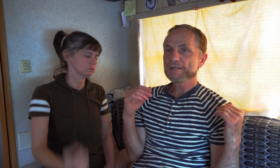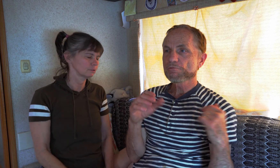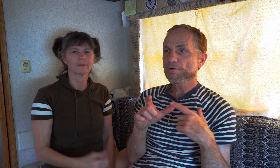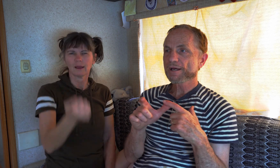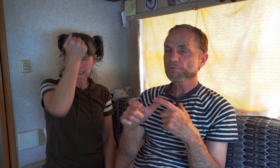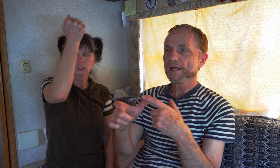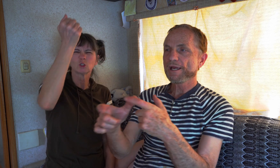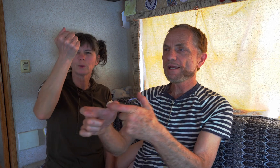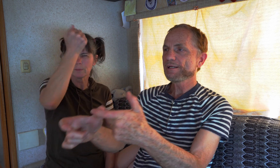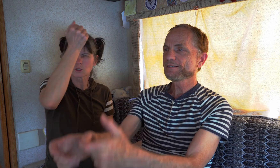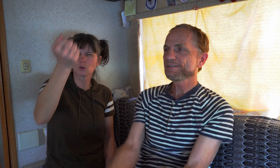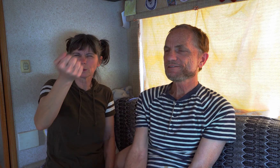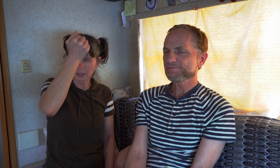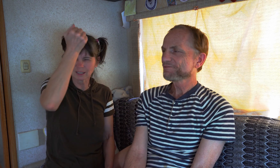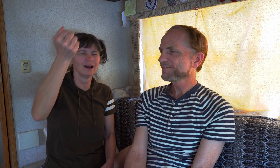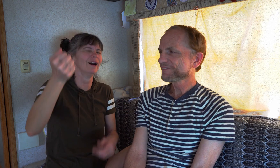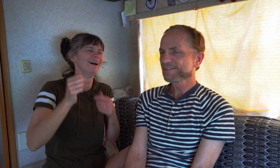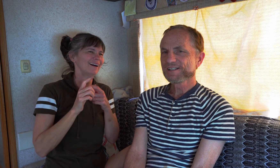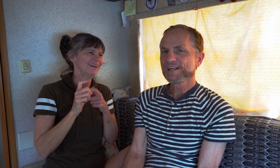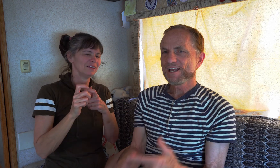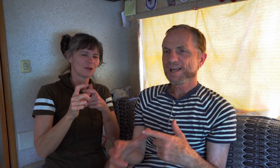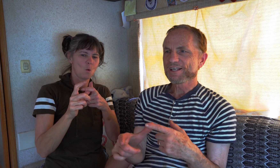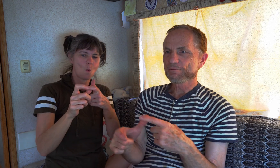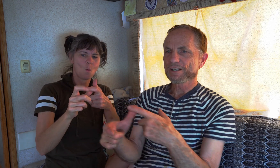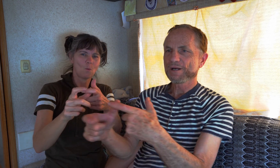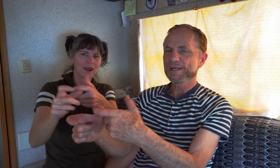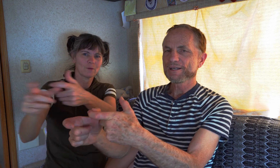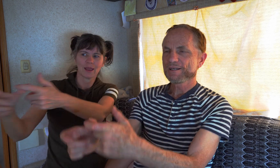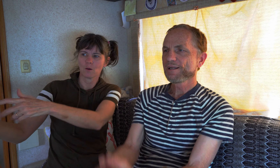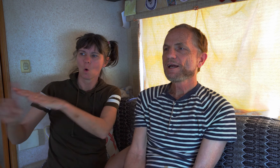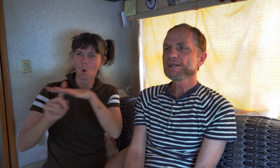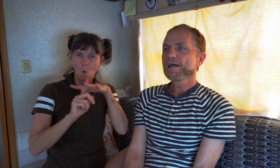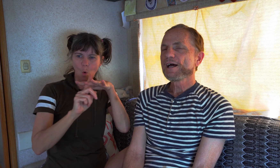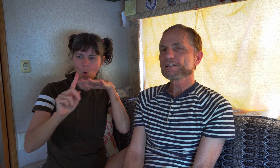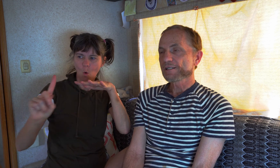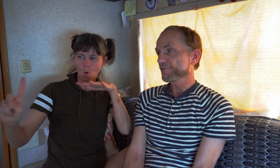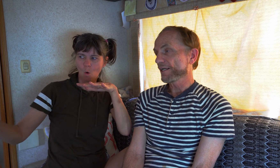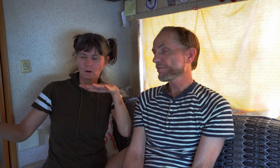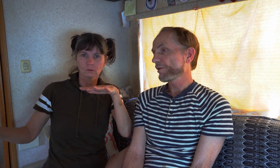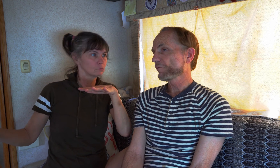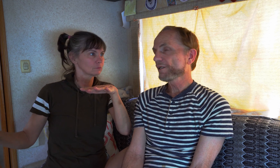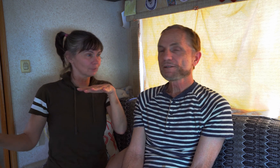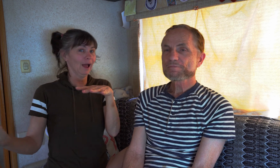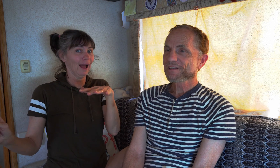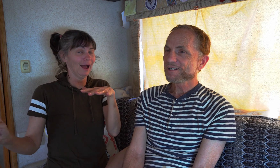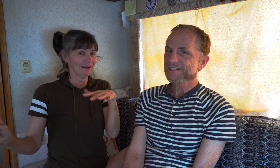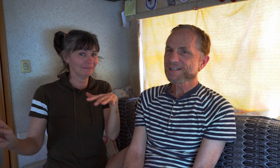And he ran away. Stupid me. And he ran away to get dressed,